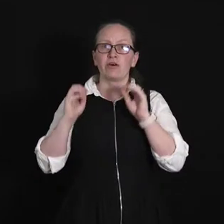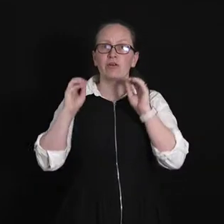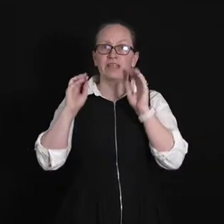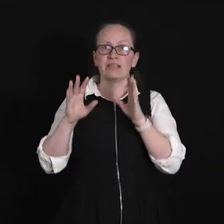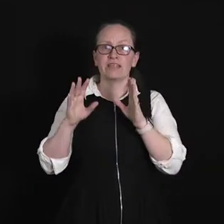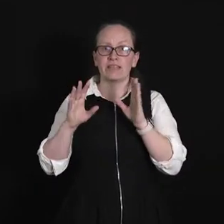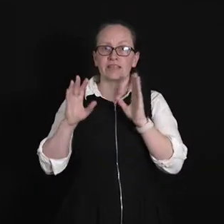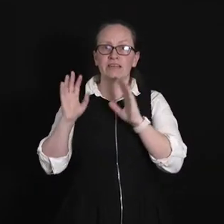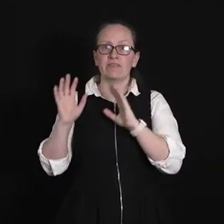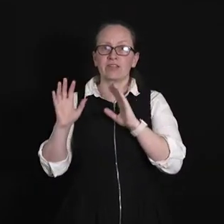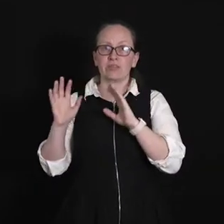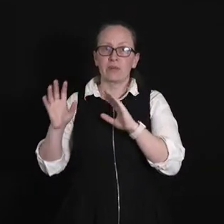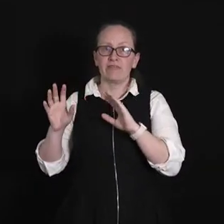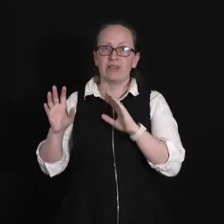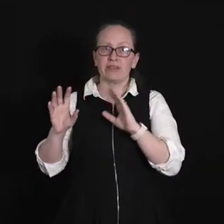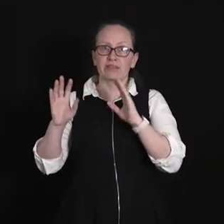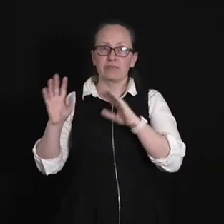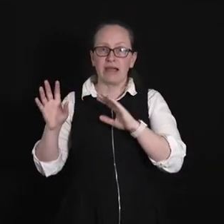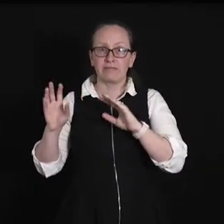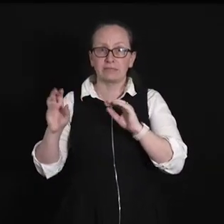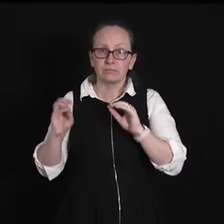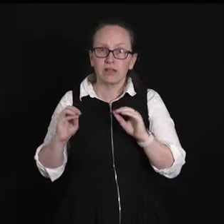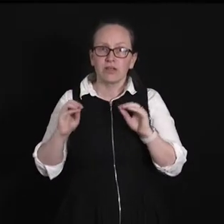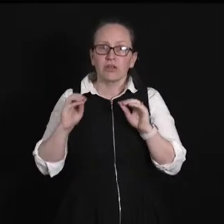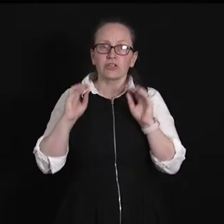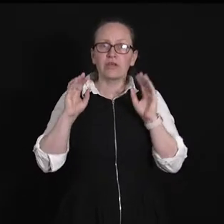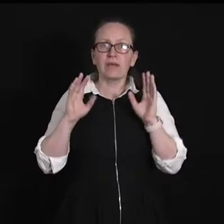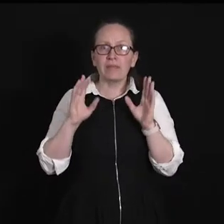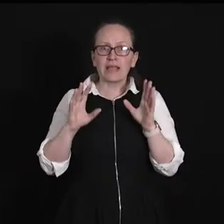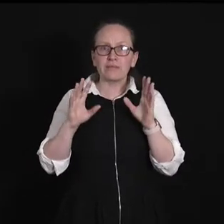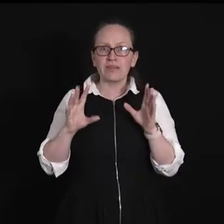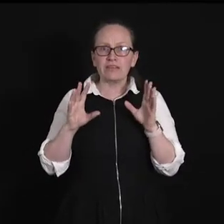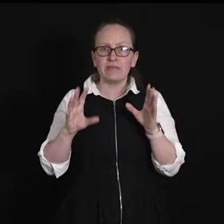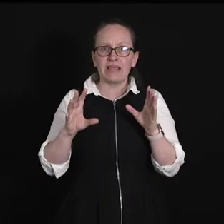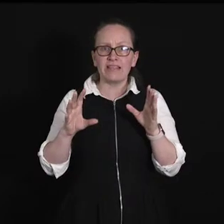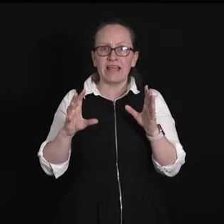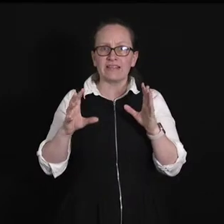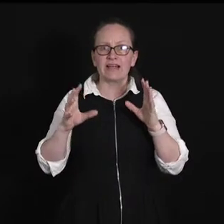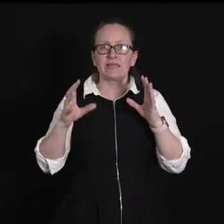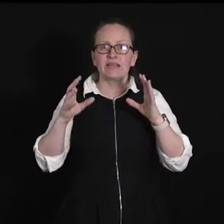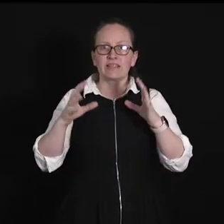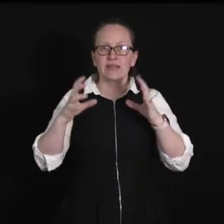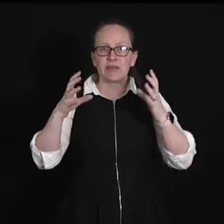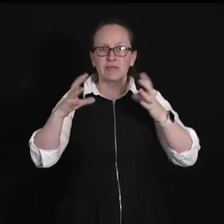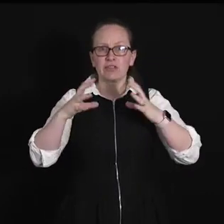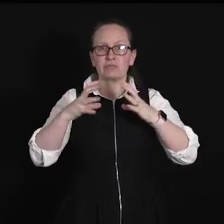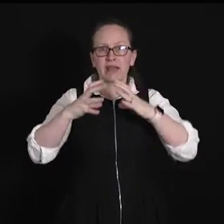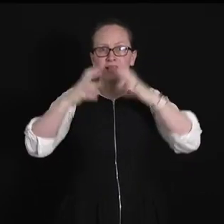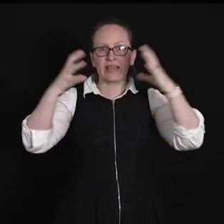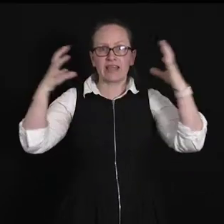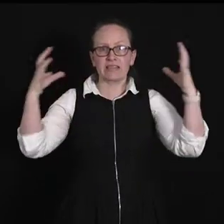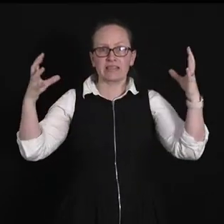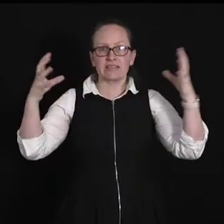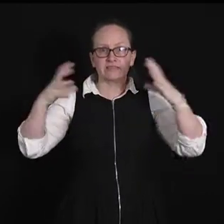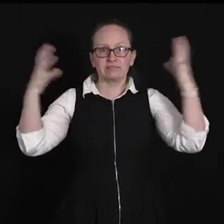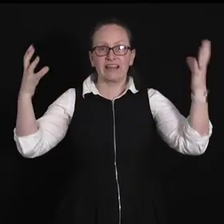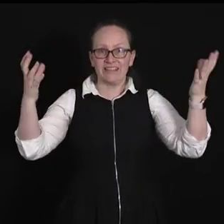the intensity versus wavelength graph. So a black body radiator is something which radiates